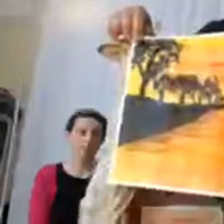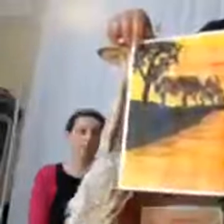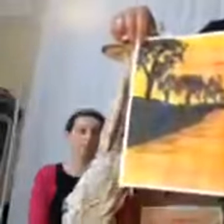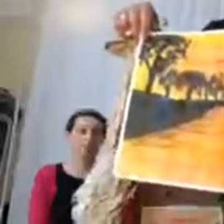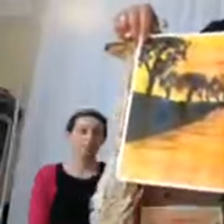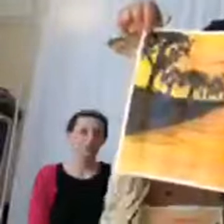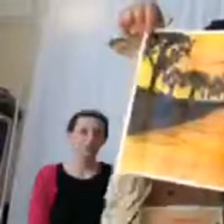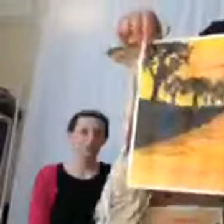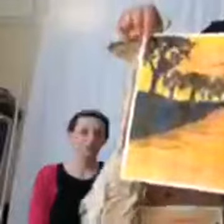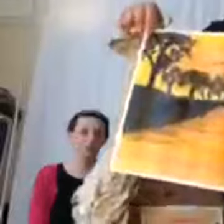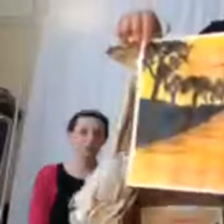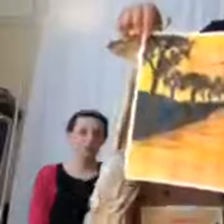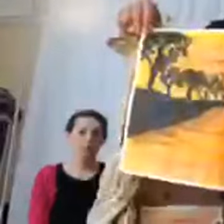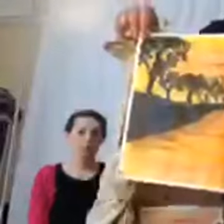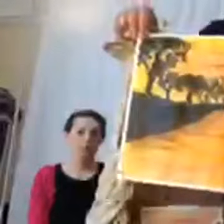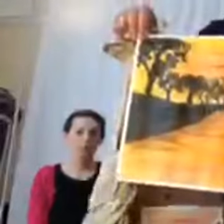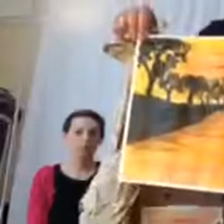see. Nice simple little